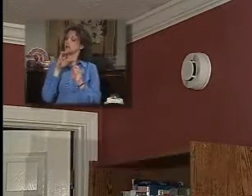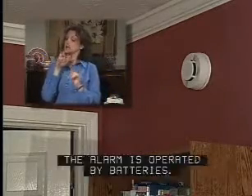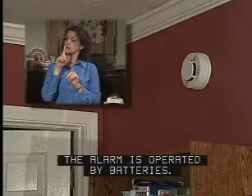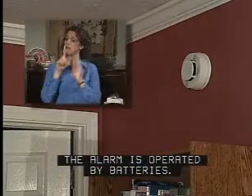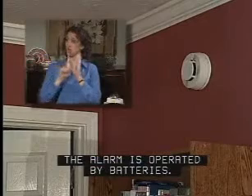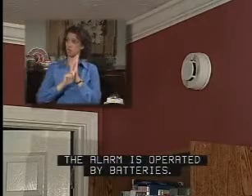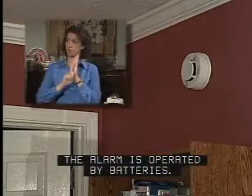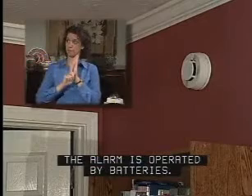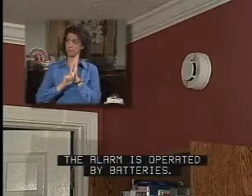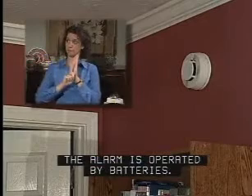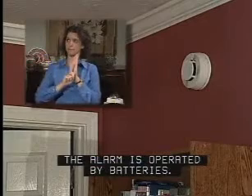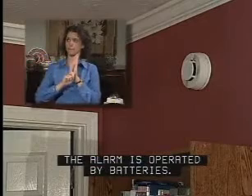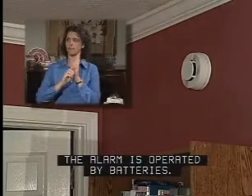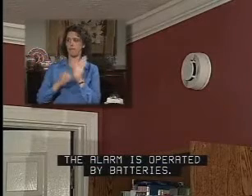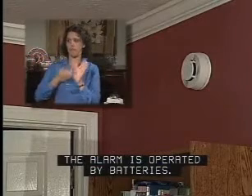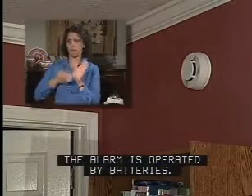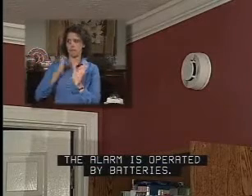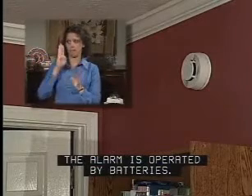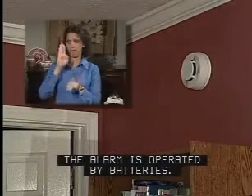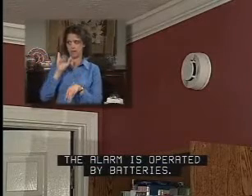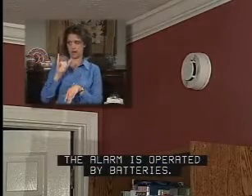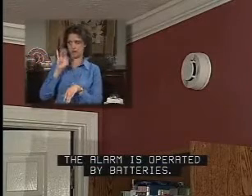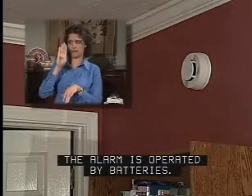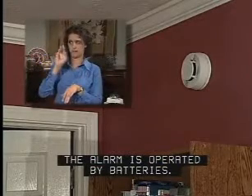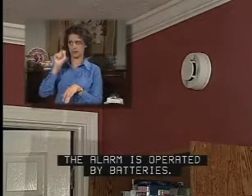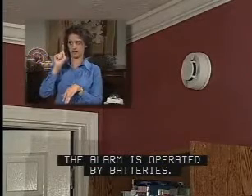The alarm is operated by batteries.